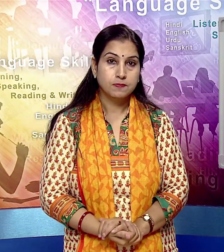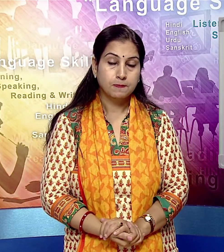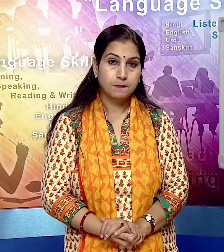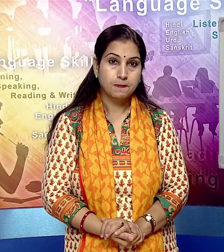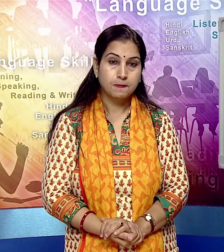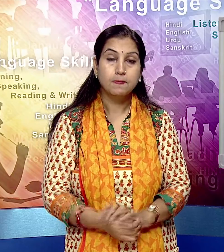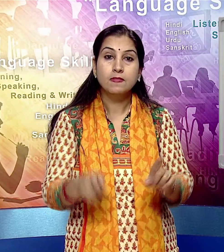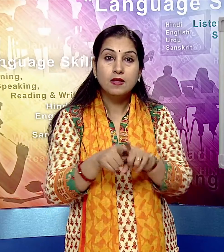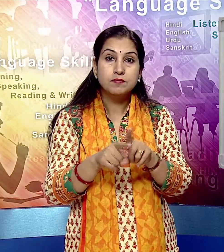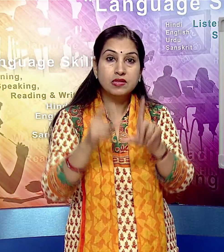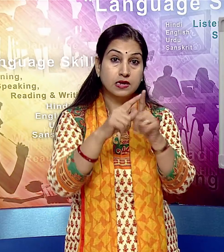deep frying,